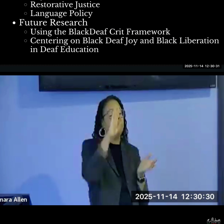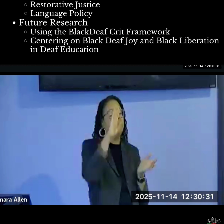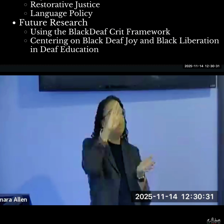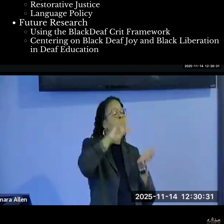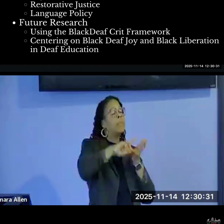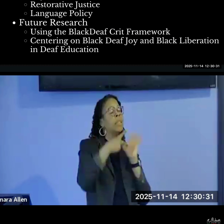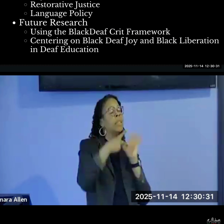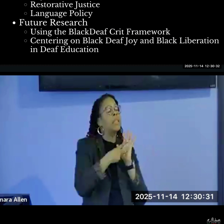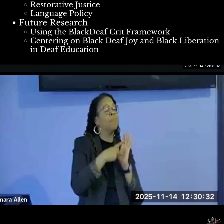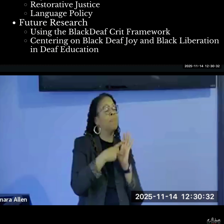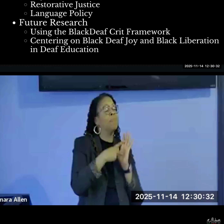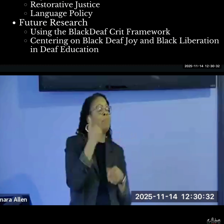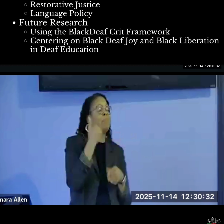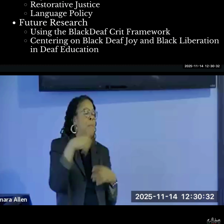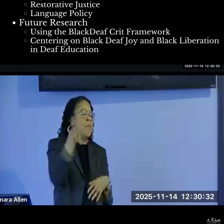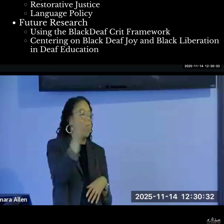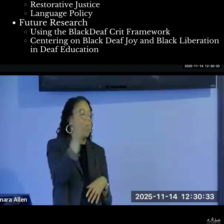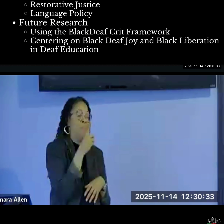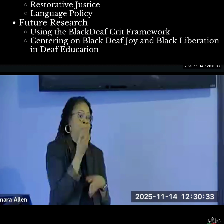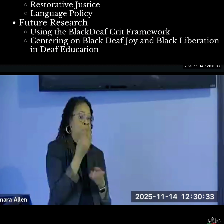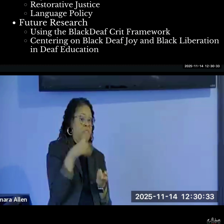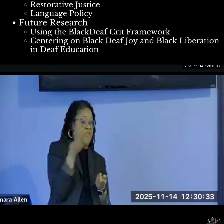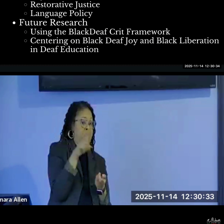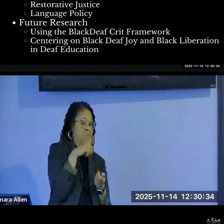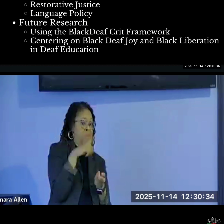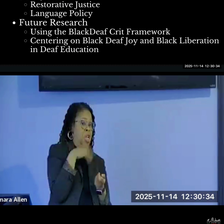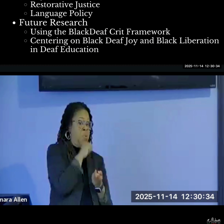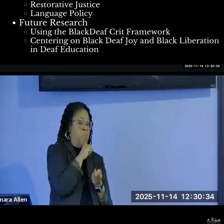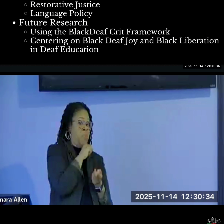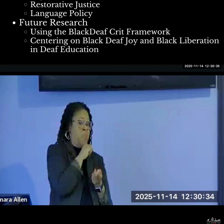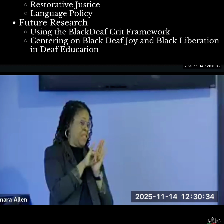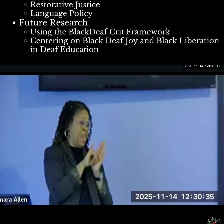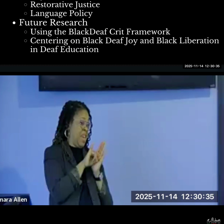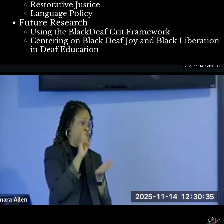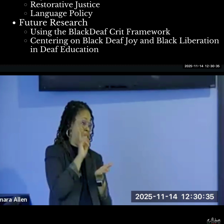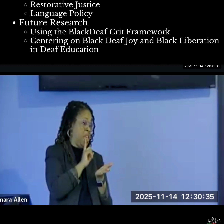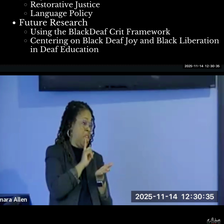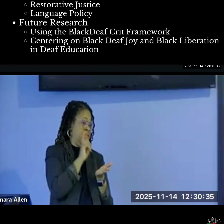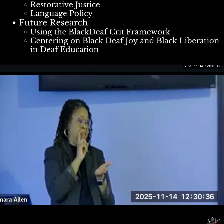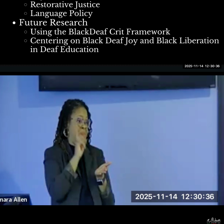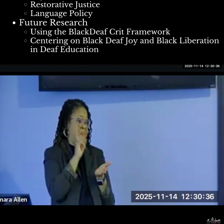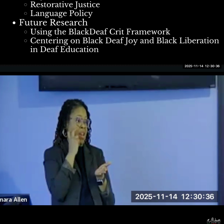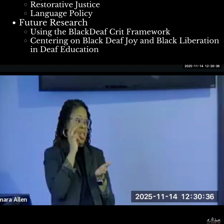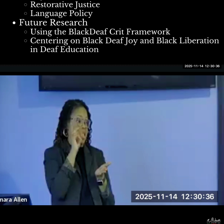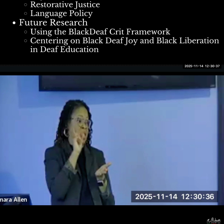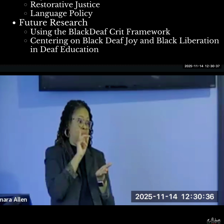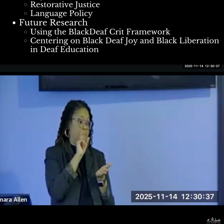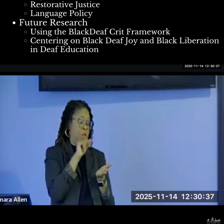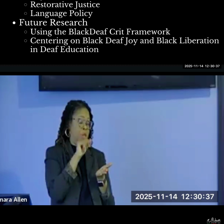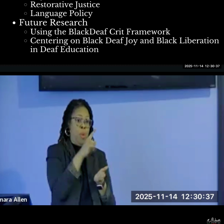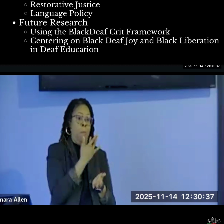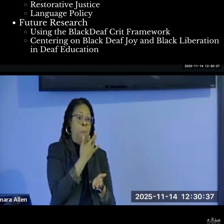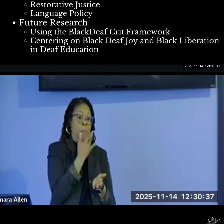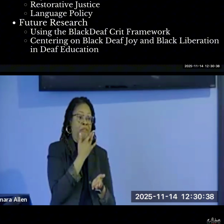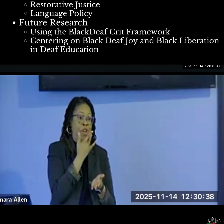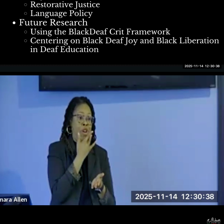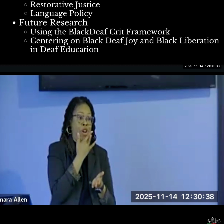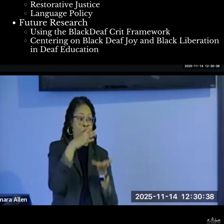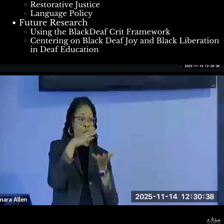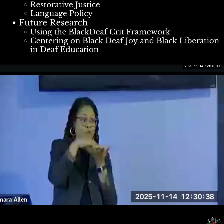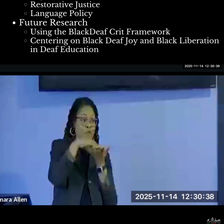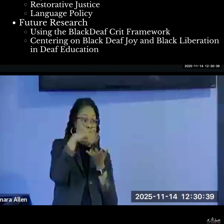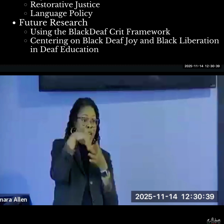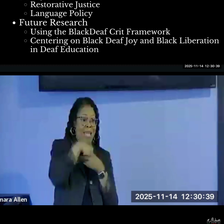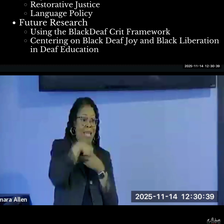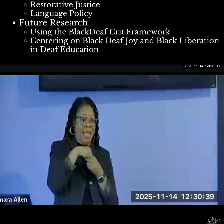Counter spaces. Now, how many of you, I'm assuming the majority of you might identify